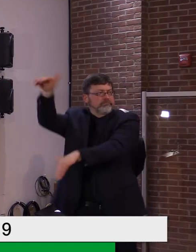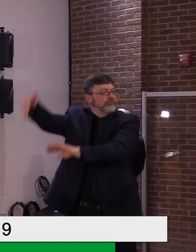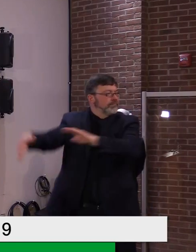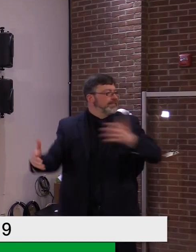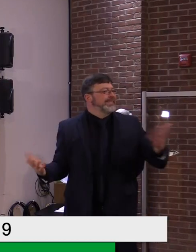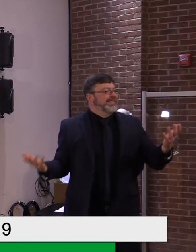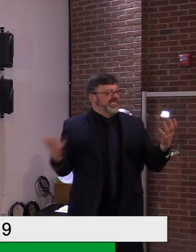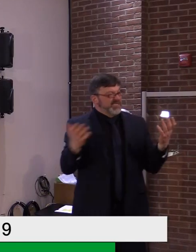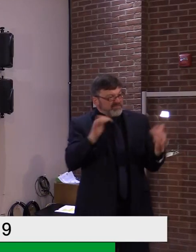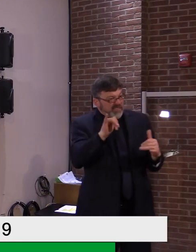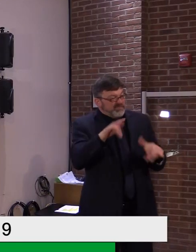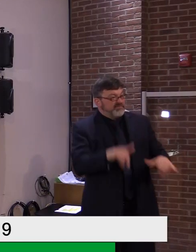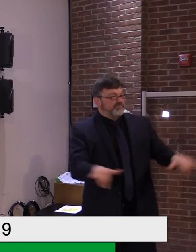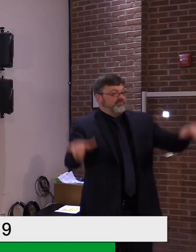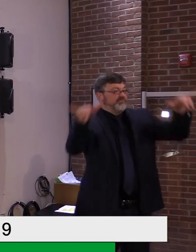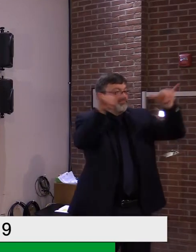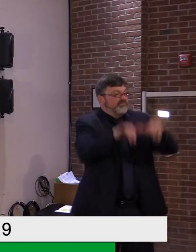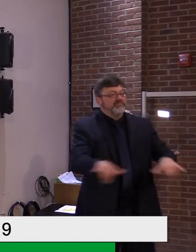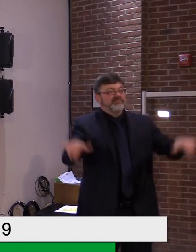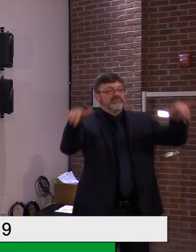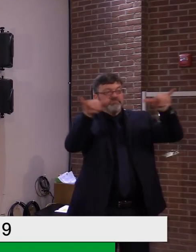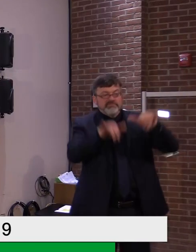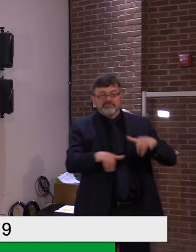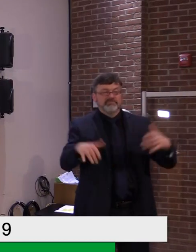Commissioner Pichet, do you have anything to add to that?